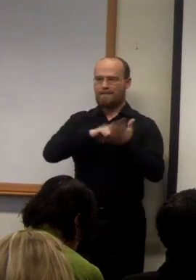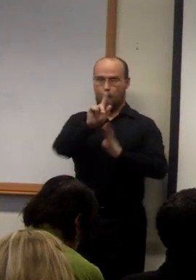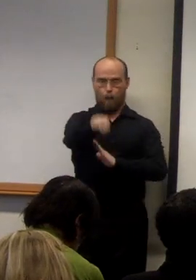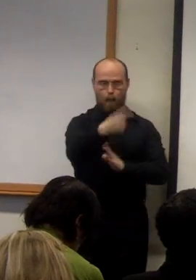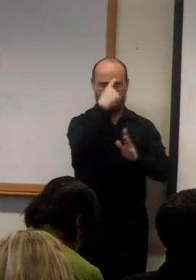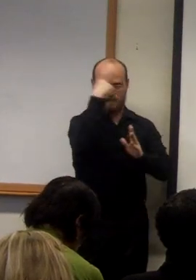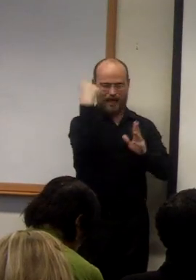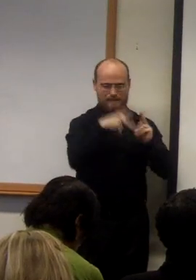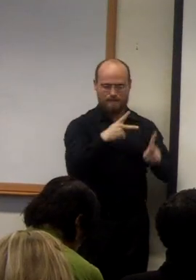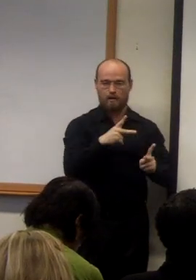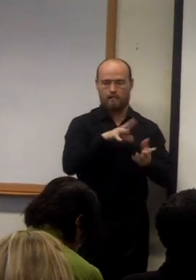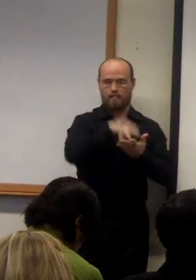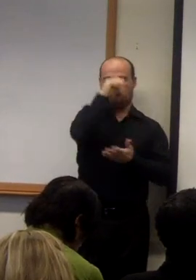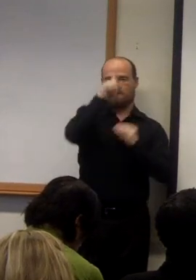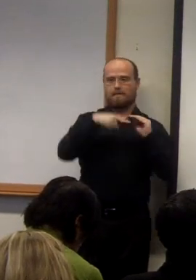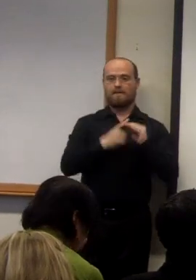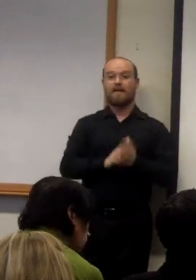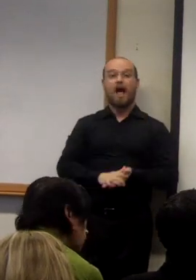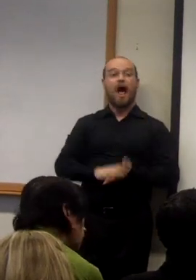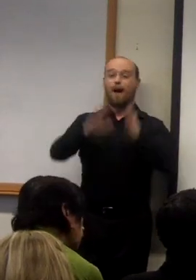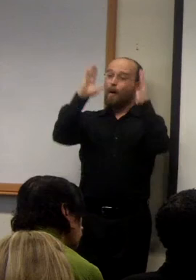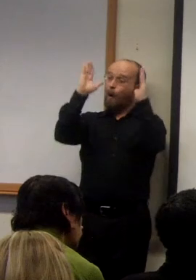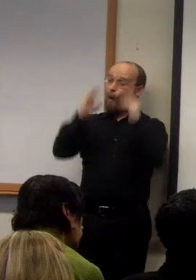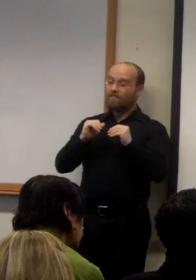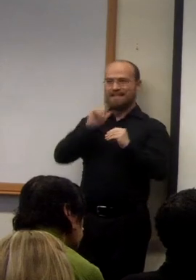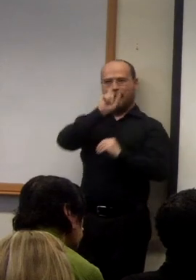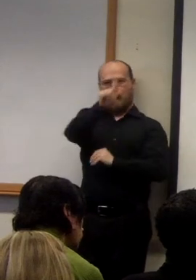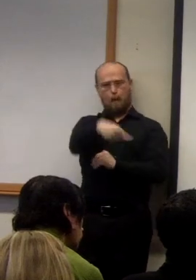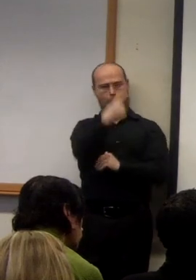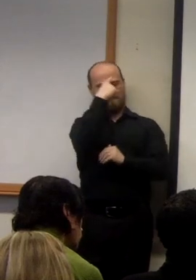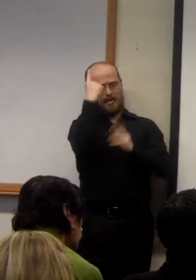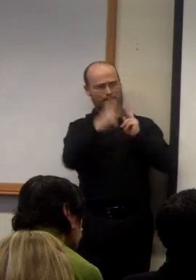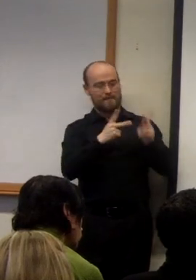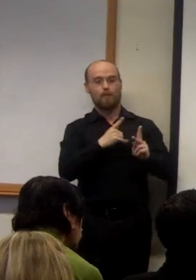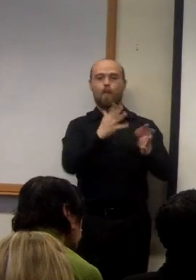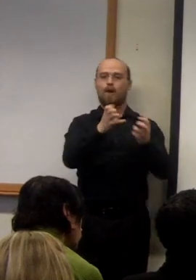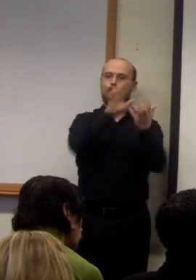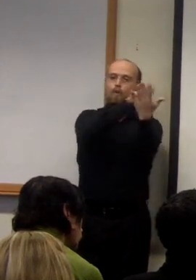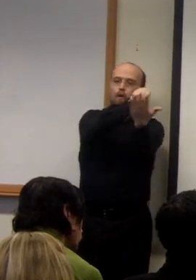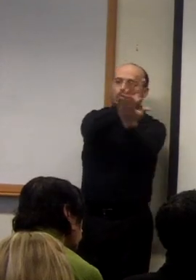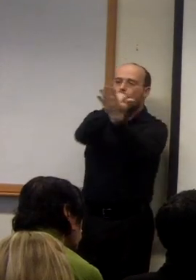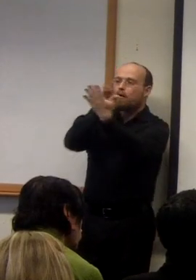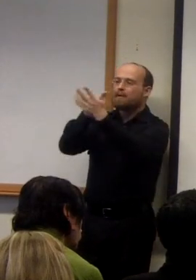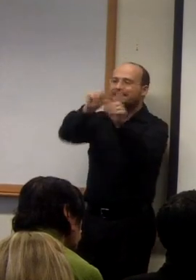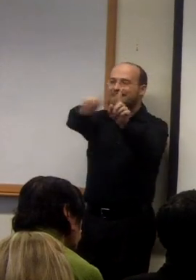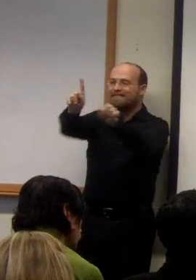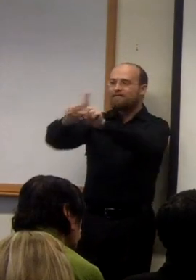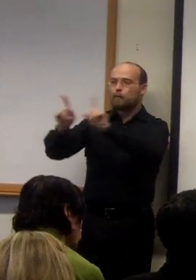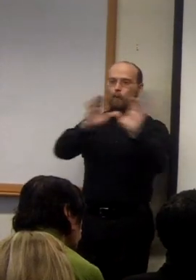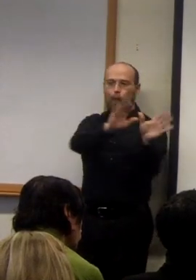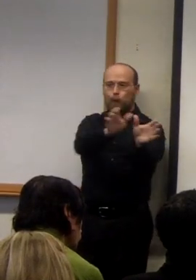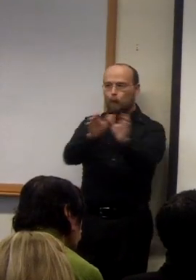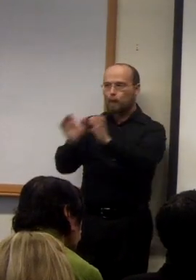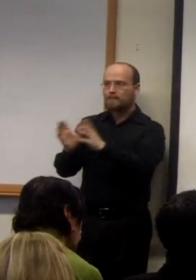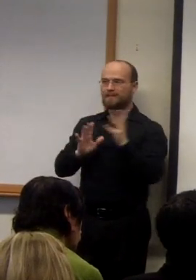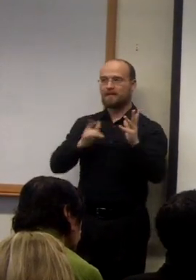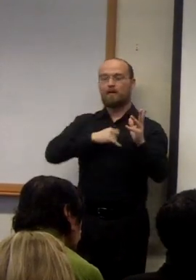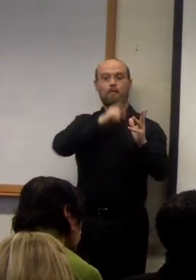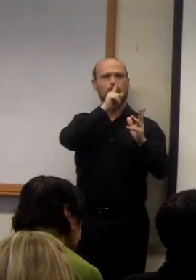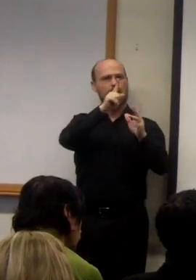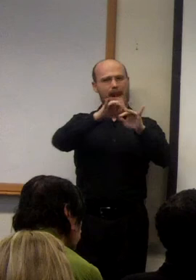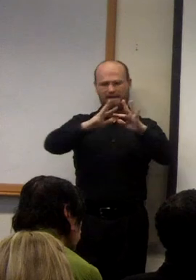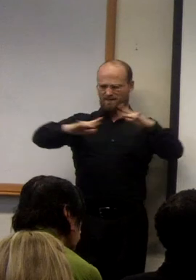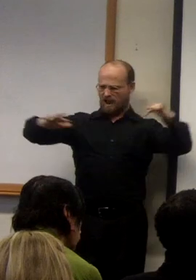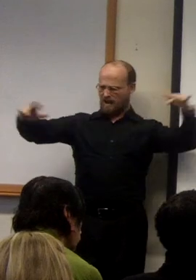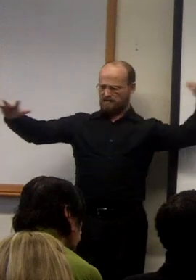Black people. I would hope that you would like to learn about tons of different groups of people, diverse women and men